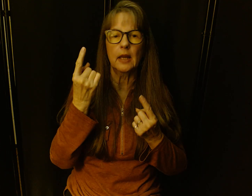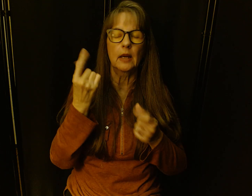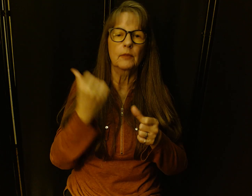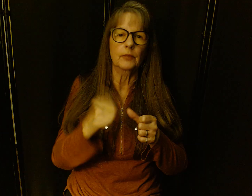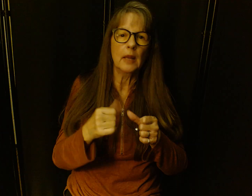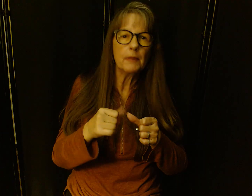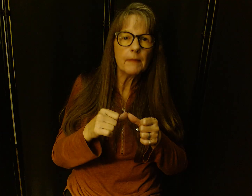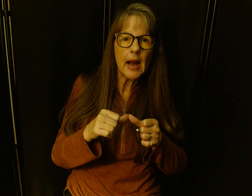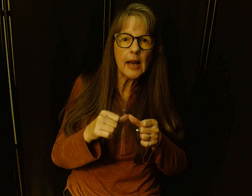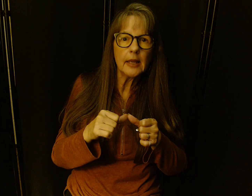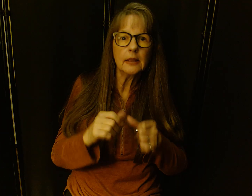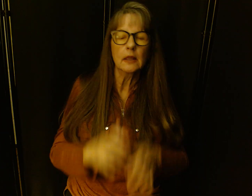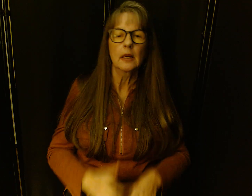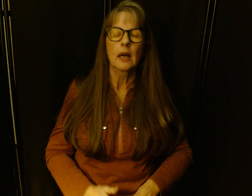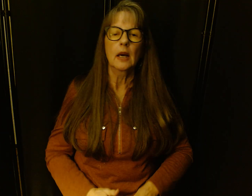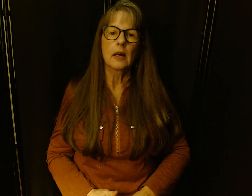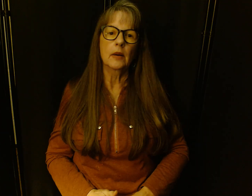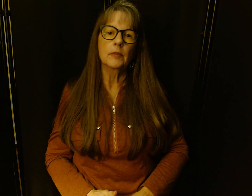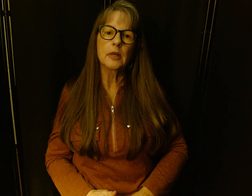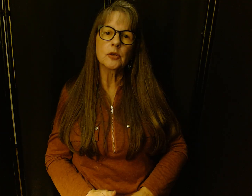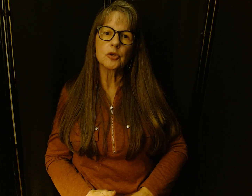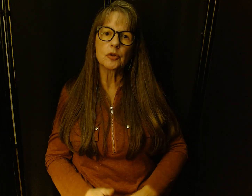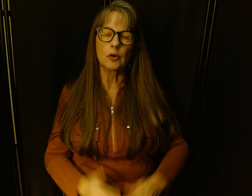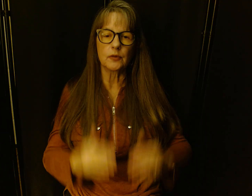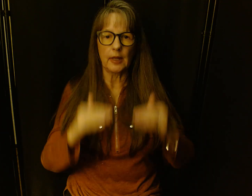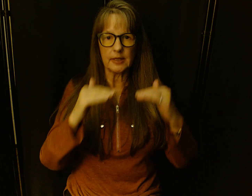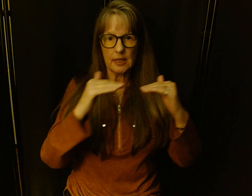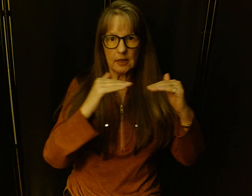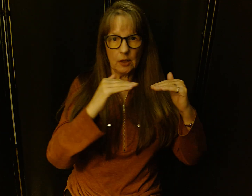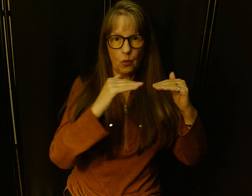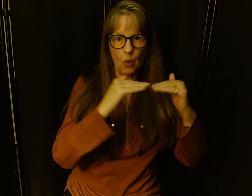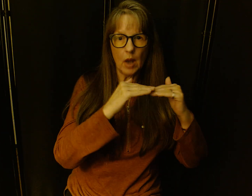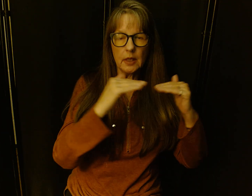and keep in mind. Is those, like I said, equality,